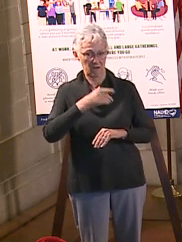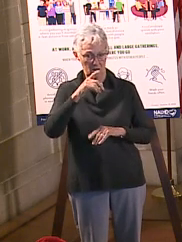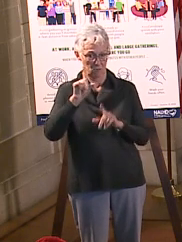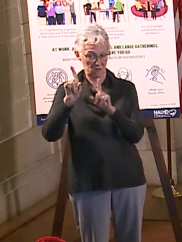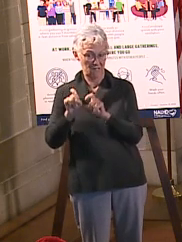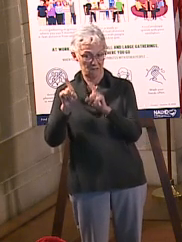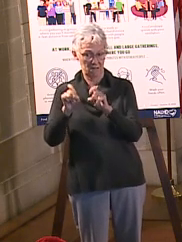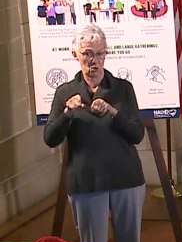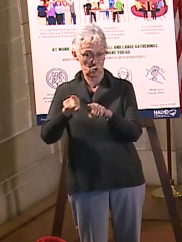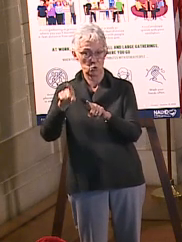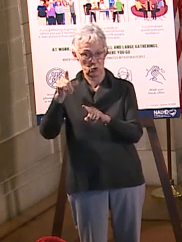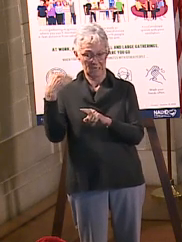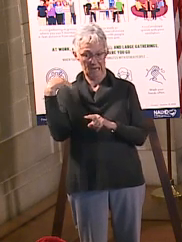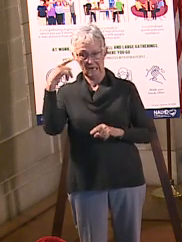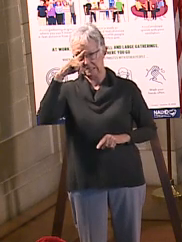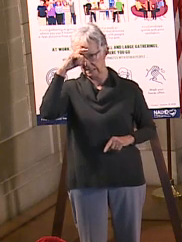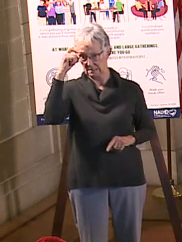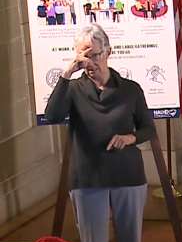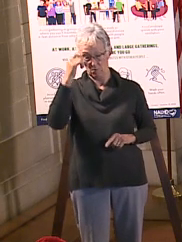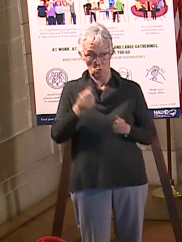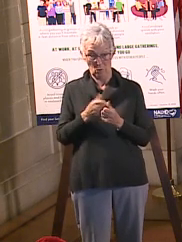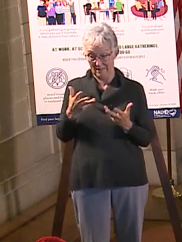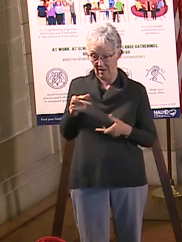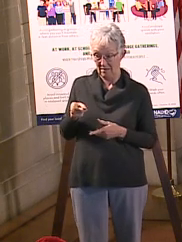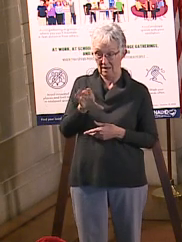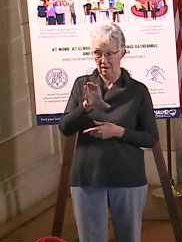Test Nebraska, we would be doing half the amount of testing.